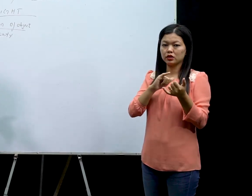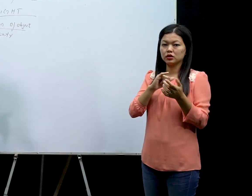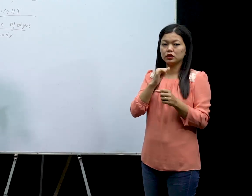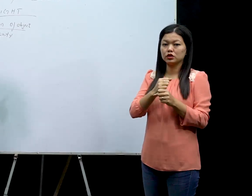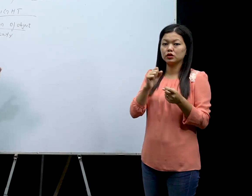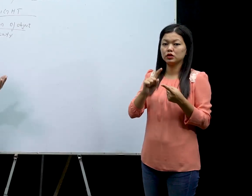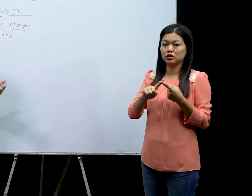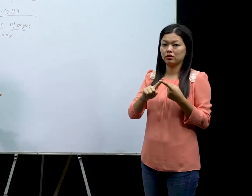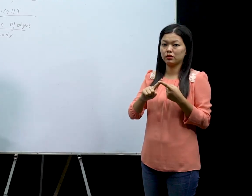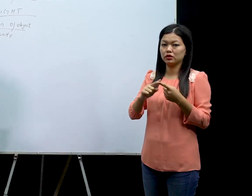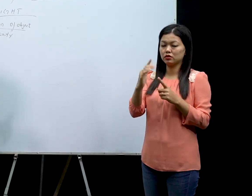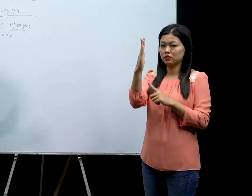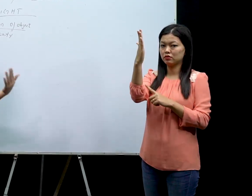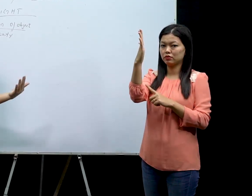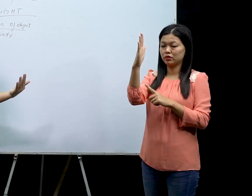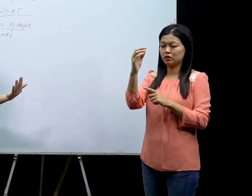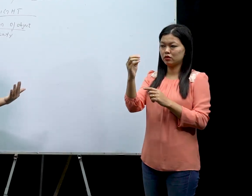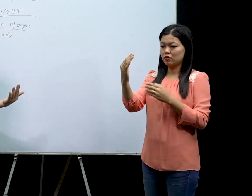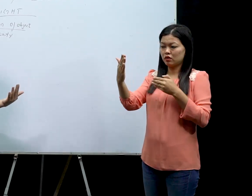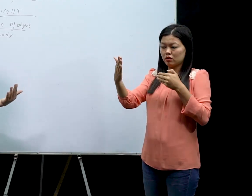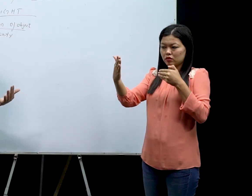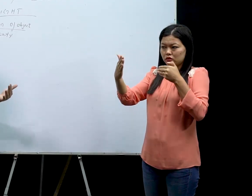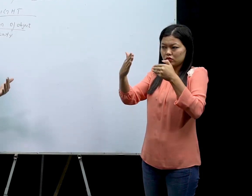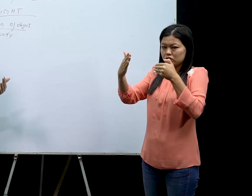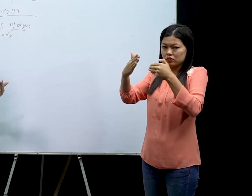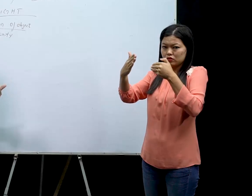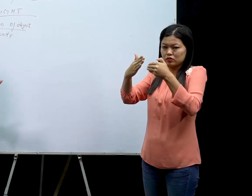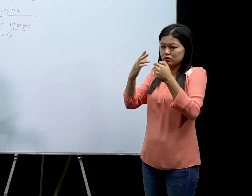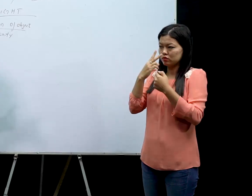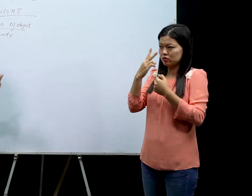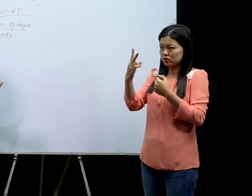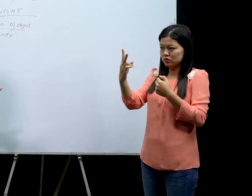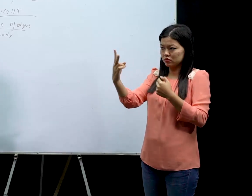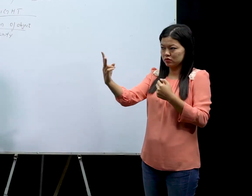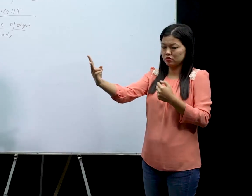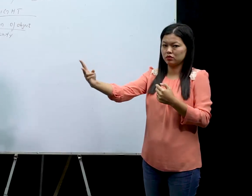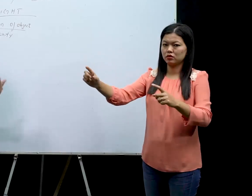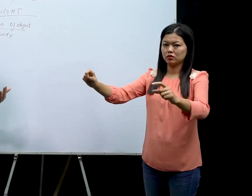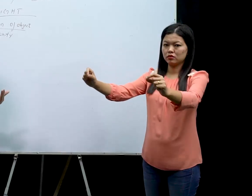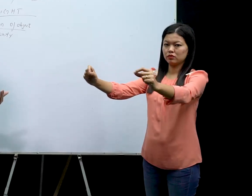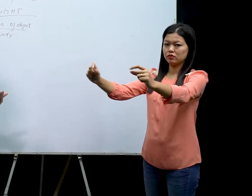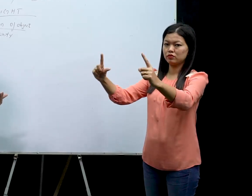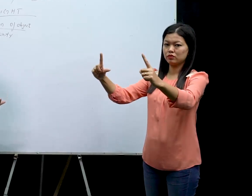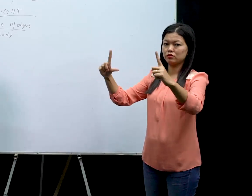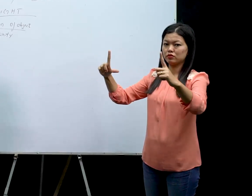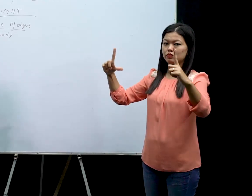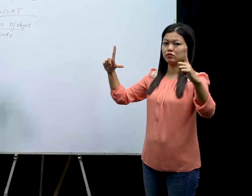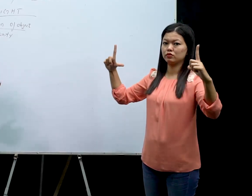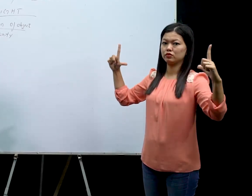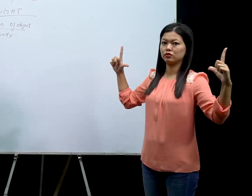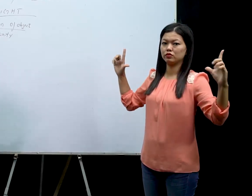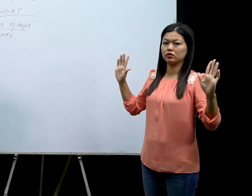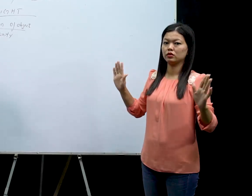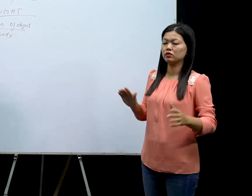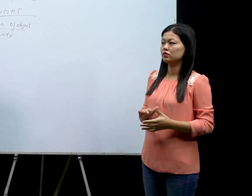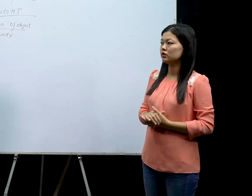and then at some point of time when you come very close to the mirror, then the image would be like very large. Clear? So you